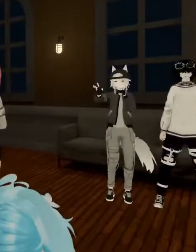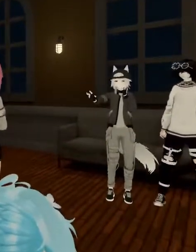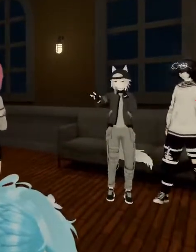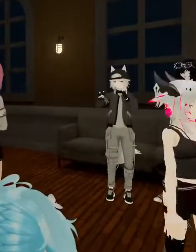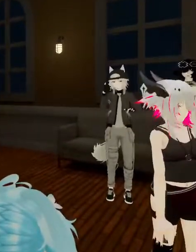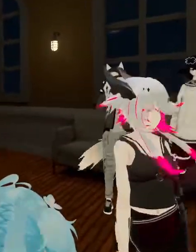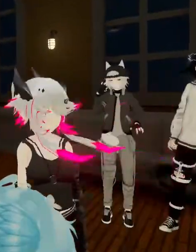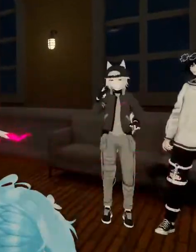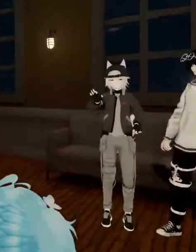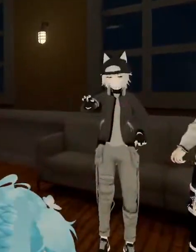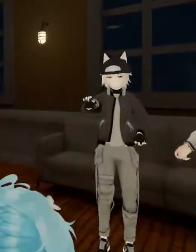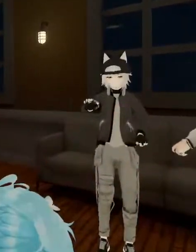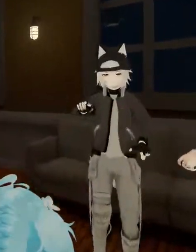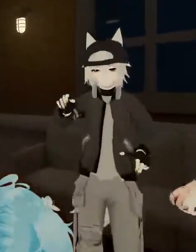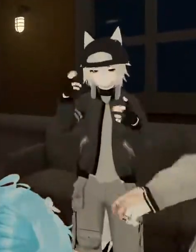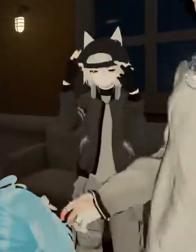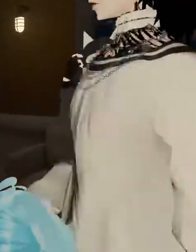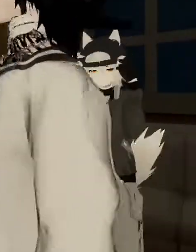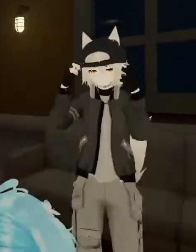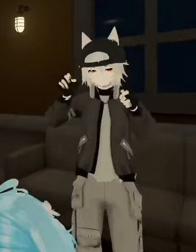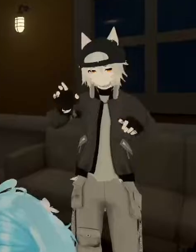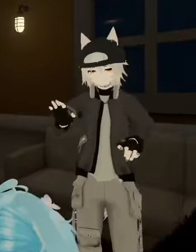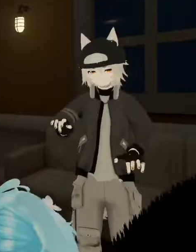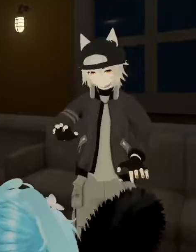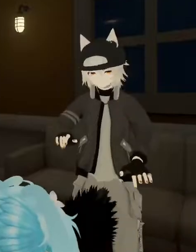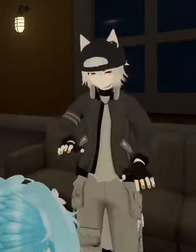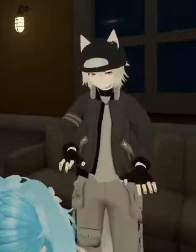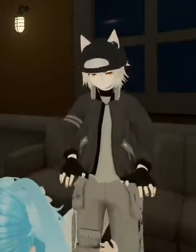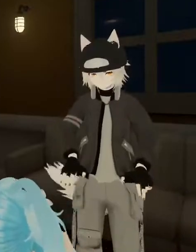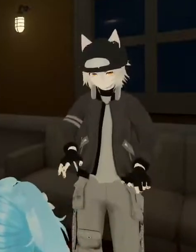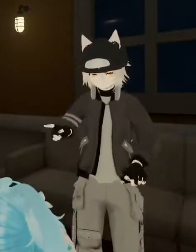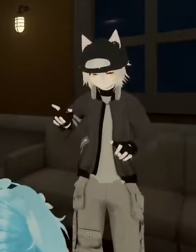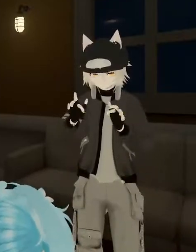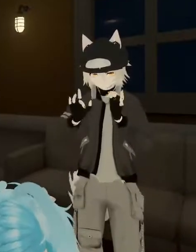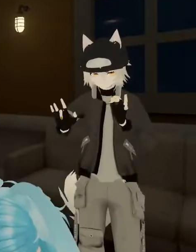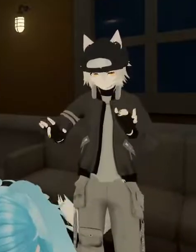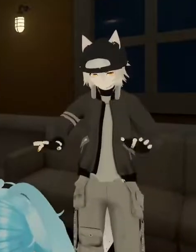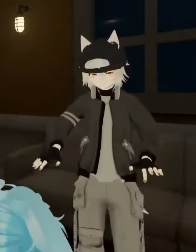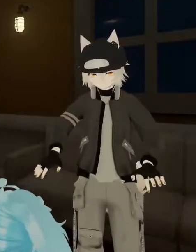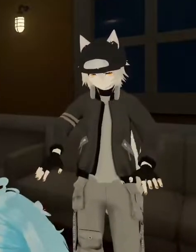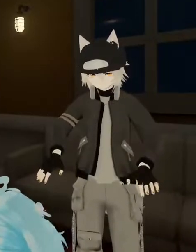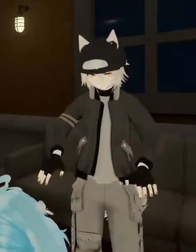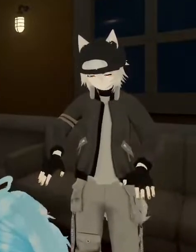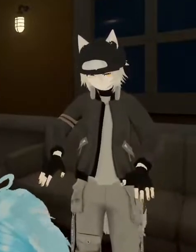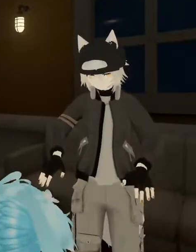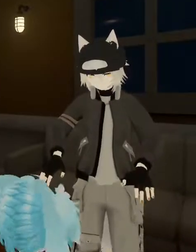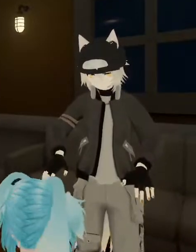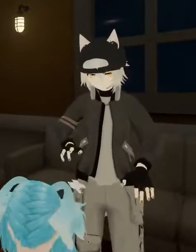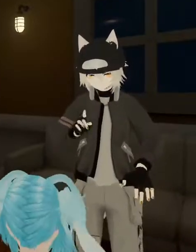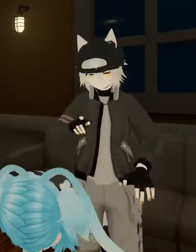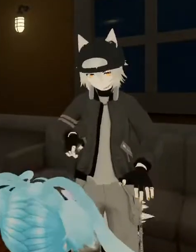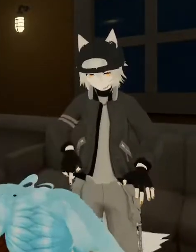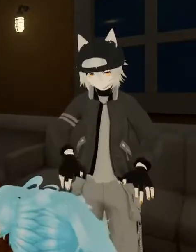bigger things, and you'll. Yeah. No. He just We're going He